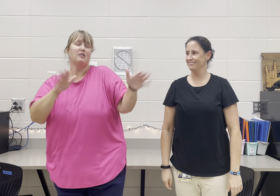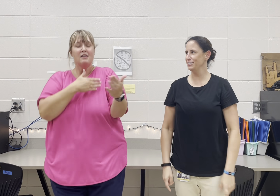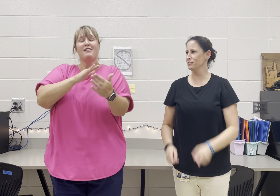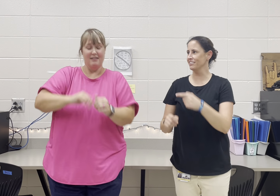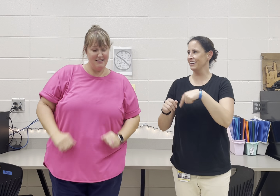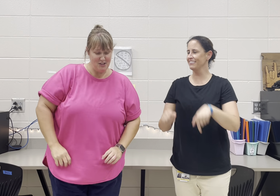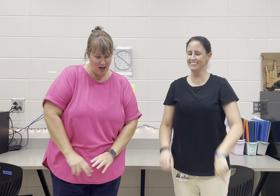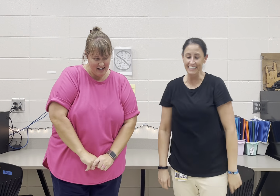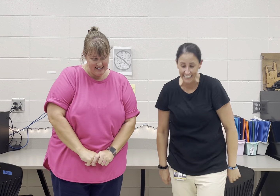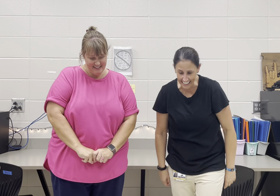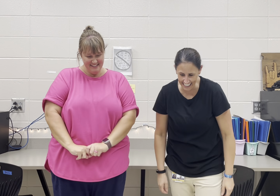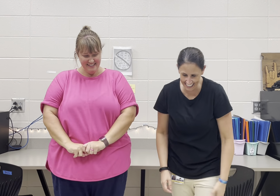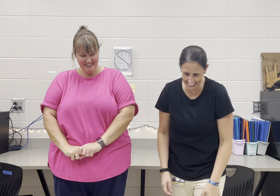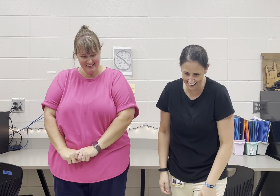You were delayed.